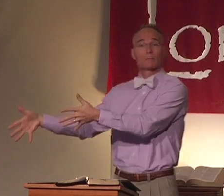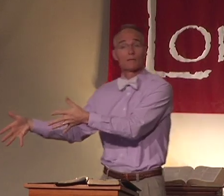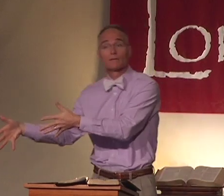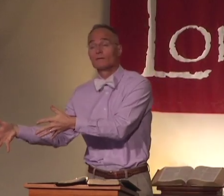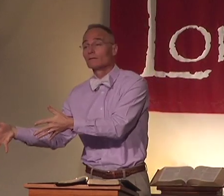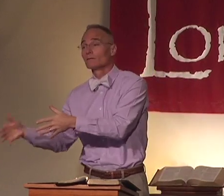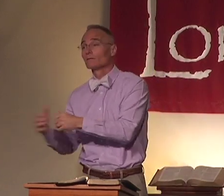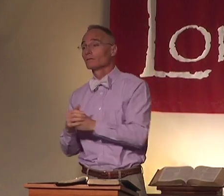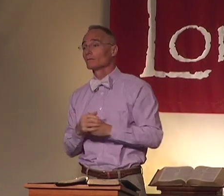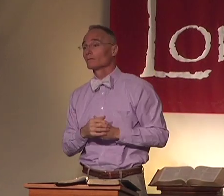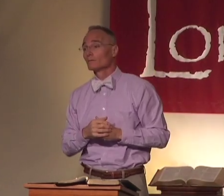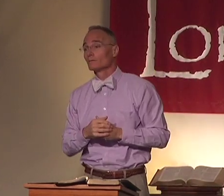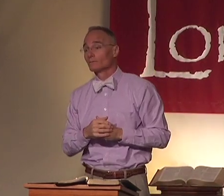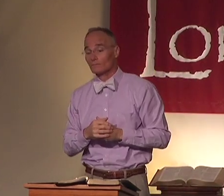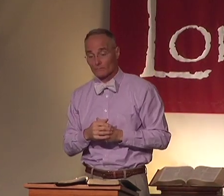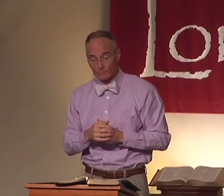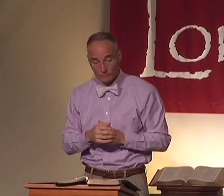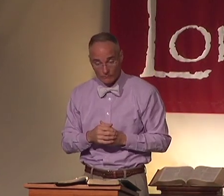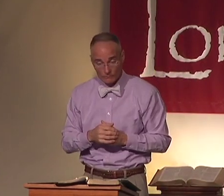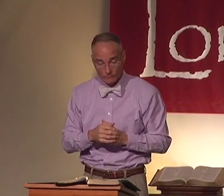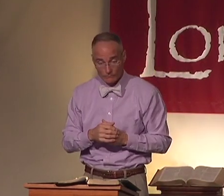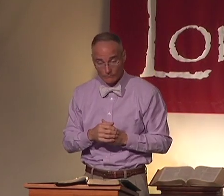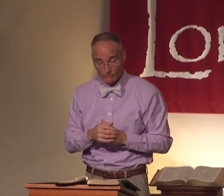Maybe you're afraid of abandonment.